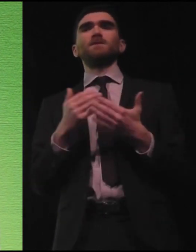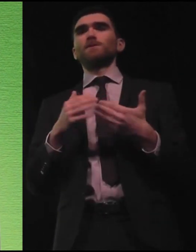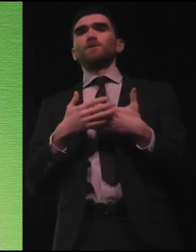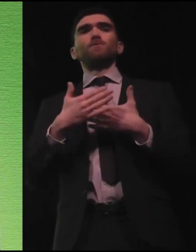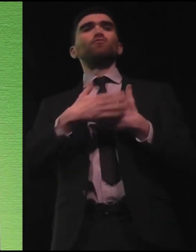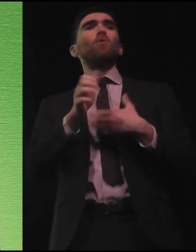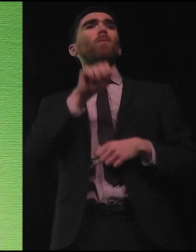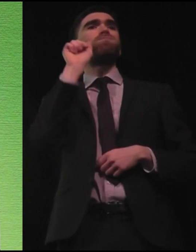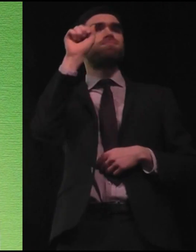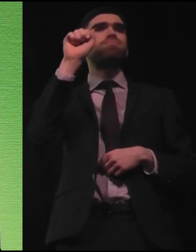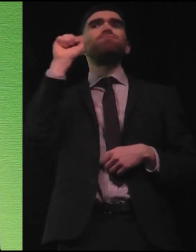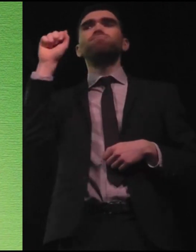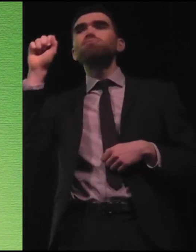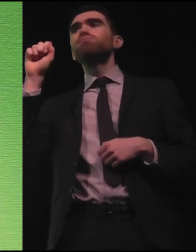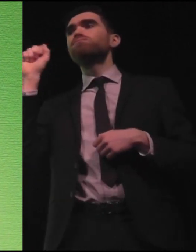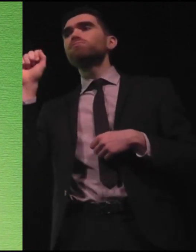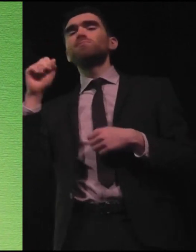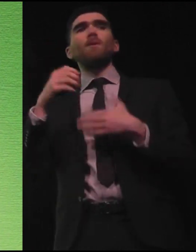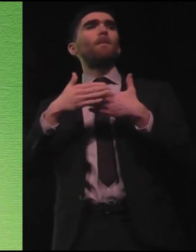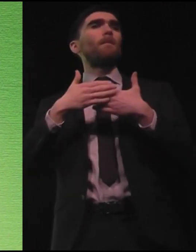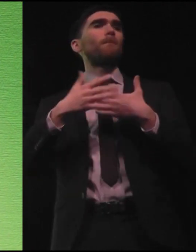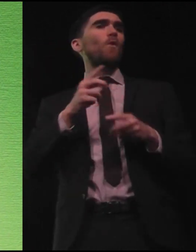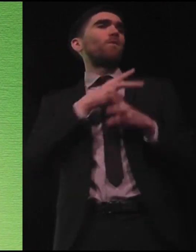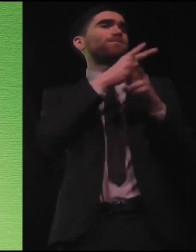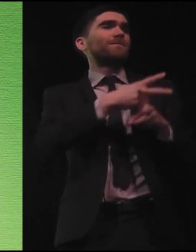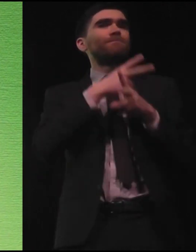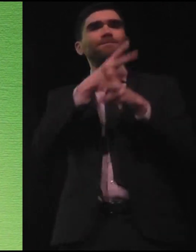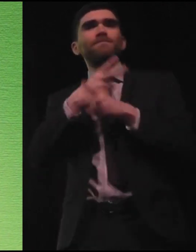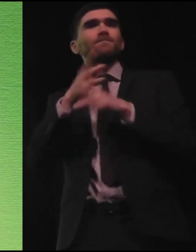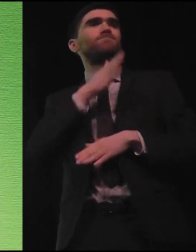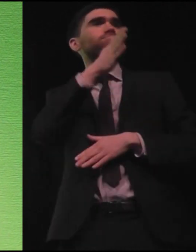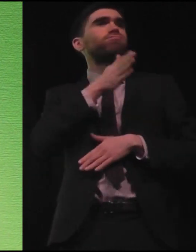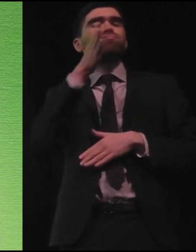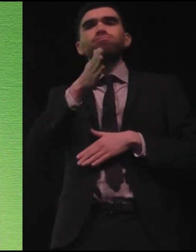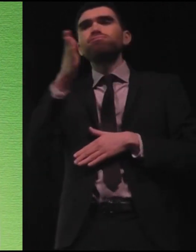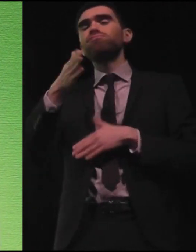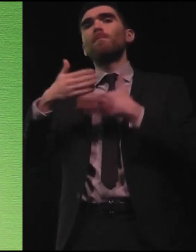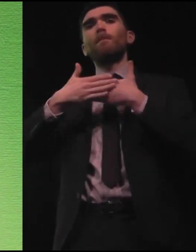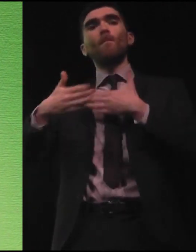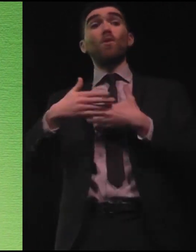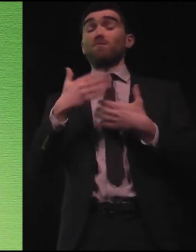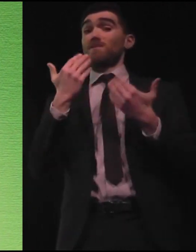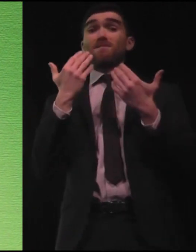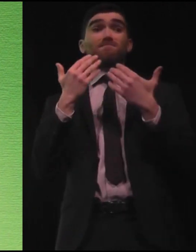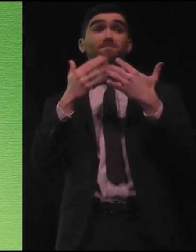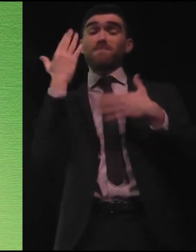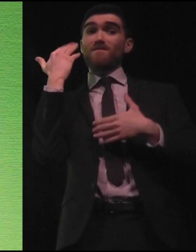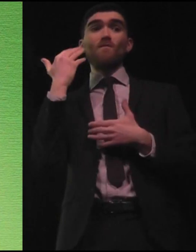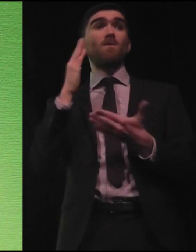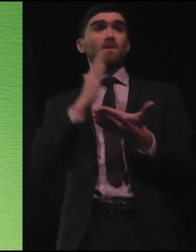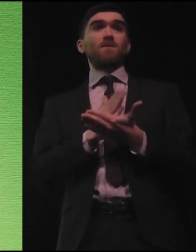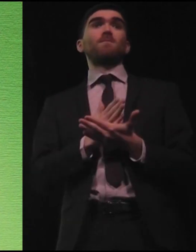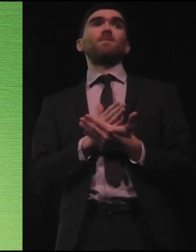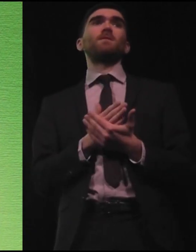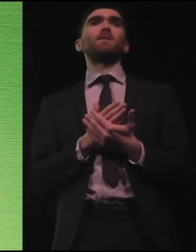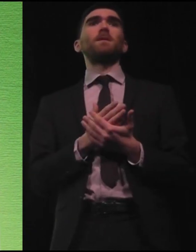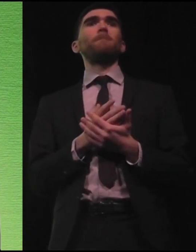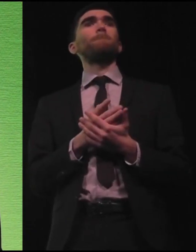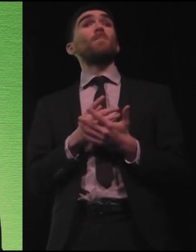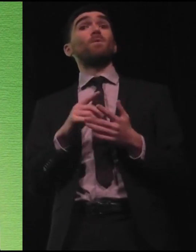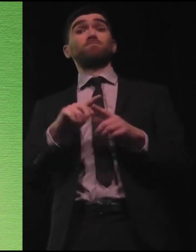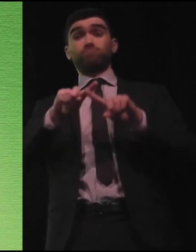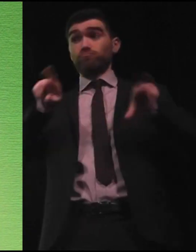than ever before. We have the chance of a generation to show that things can be done